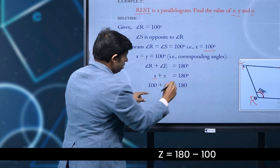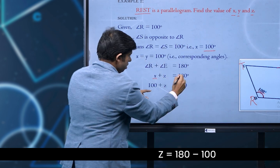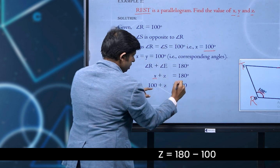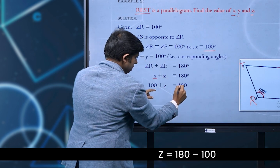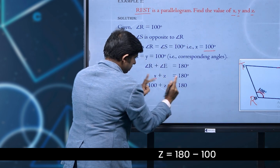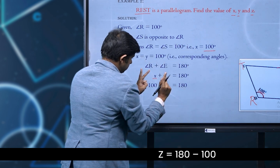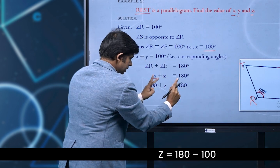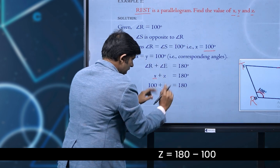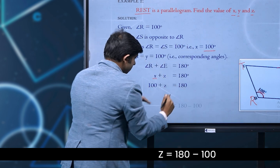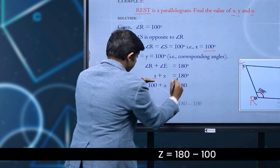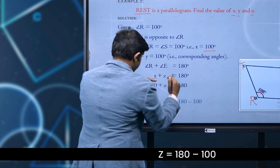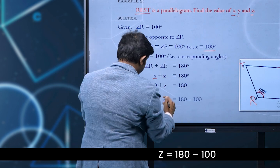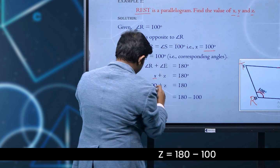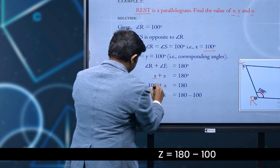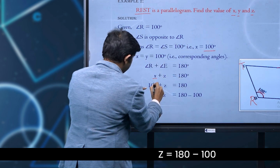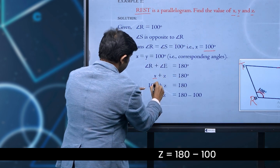Z is equal to 180 minus 100.